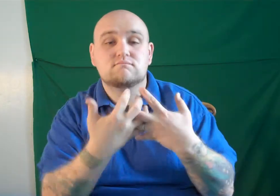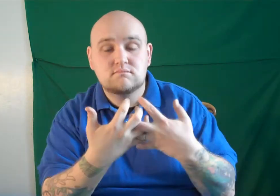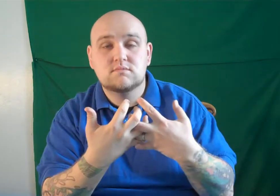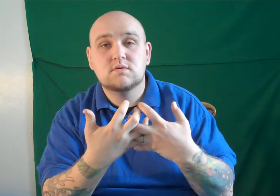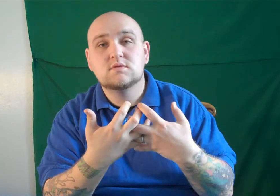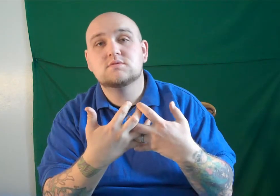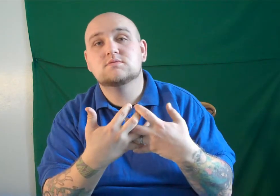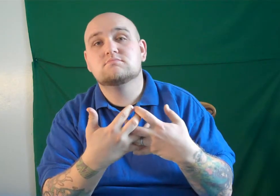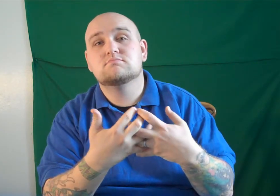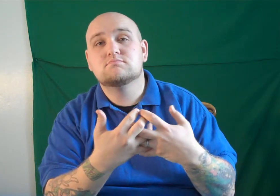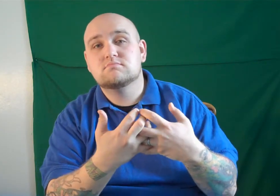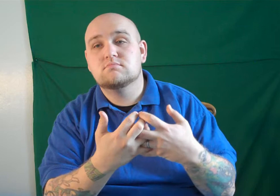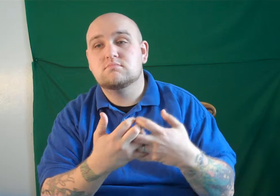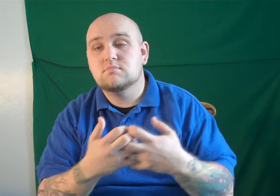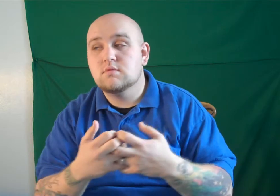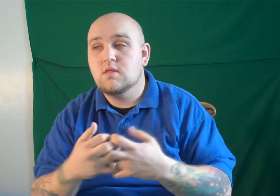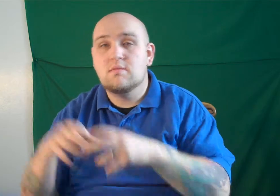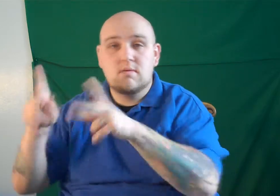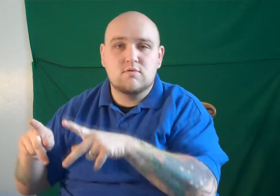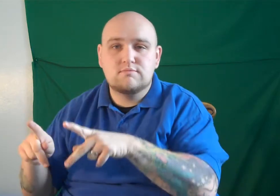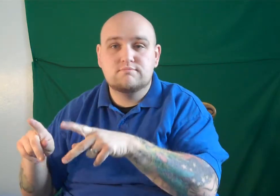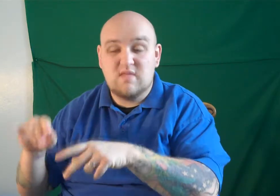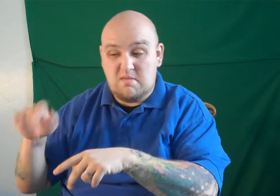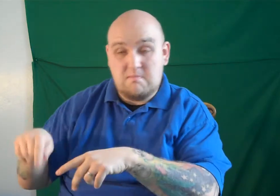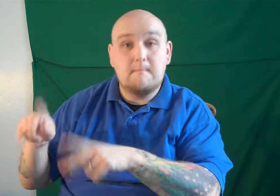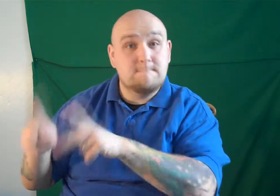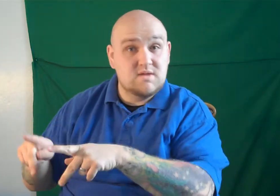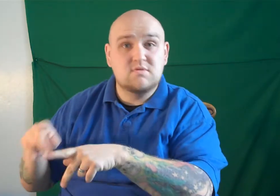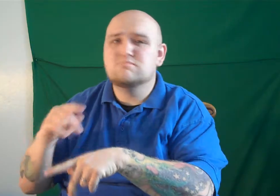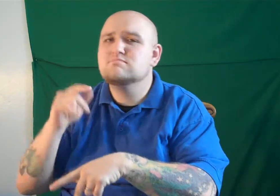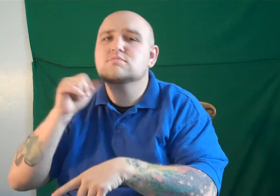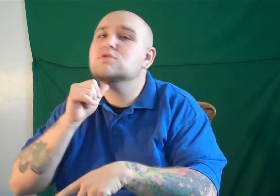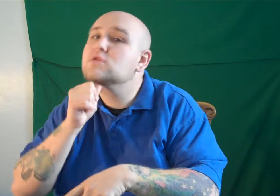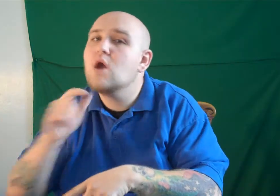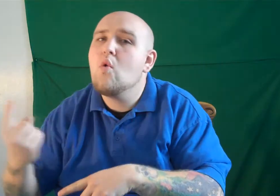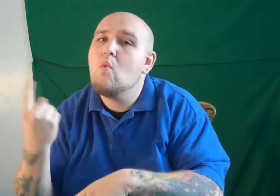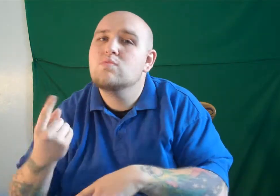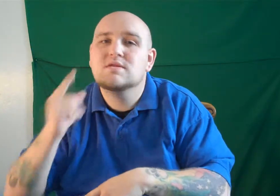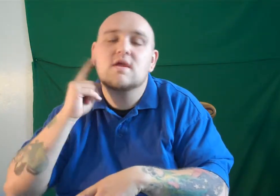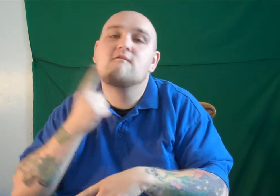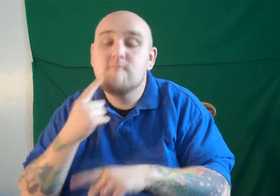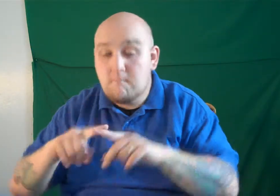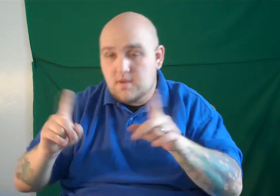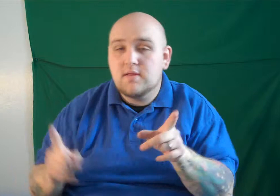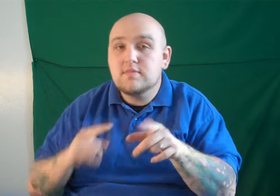And the parties involved doesn't mean just the deaf person. It means the hearing person or people and the deaf person or